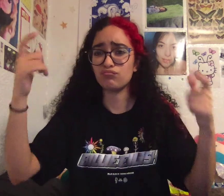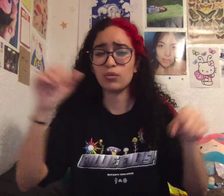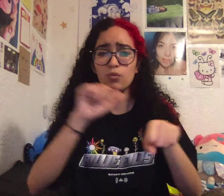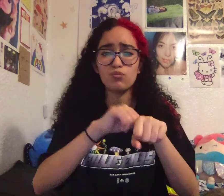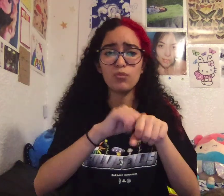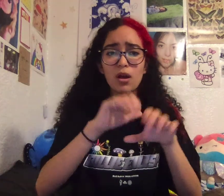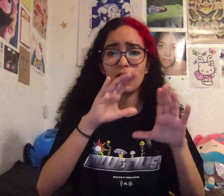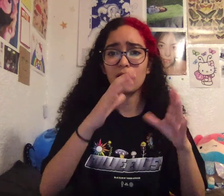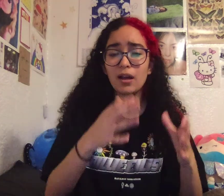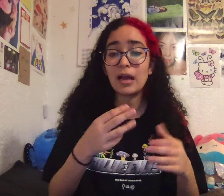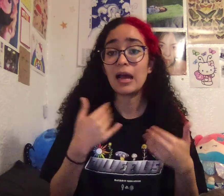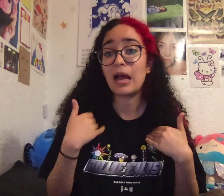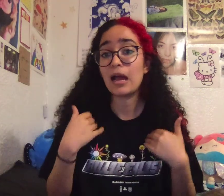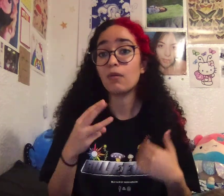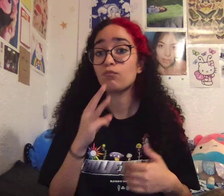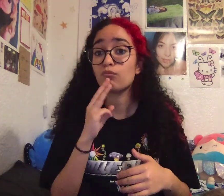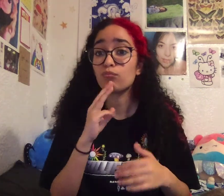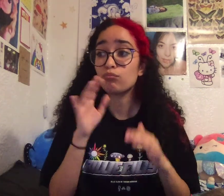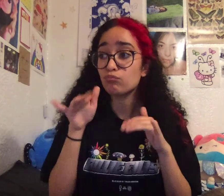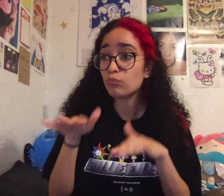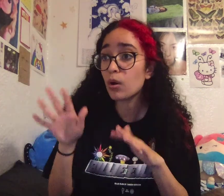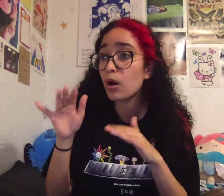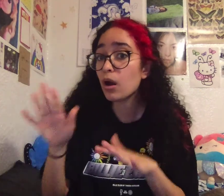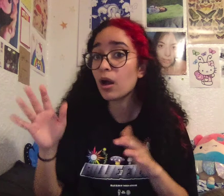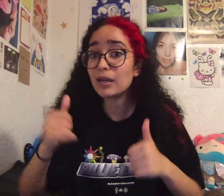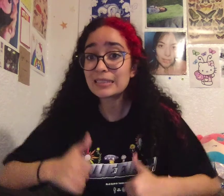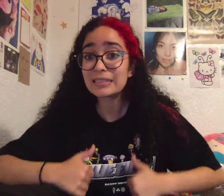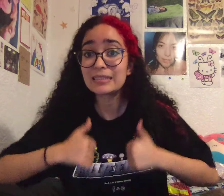mean, that's absolutely incredible.